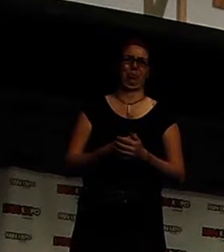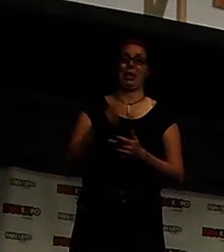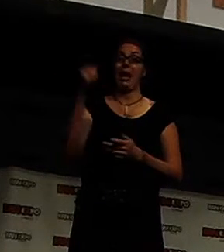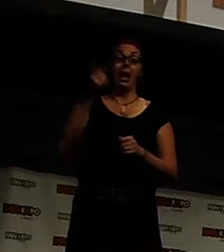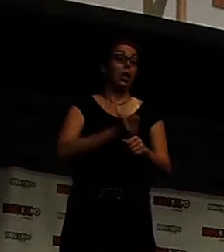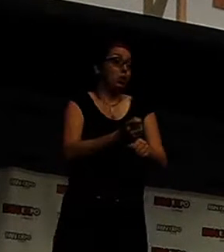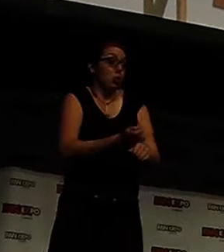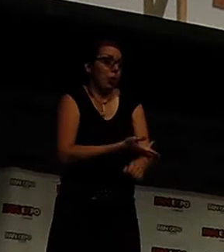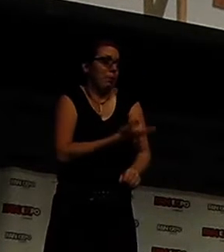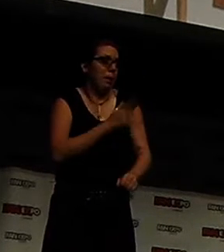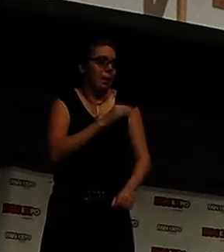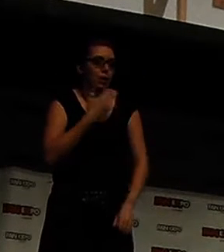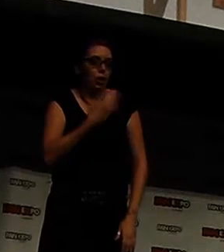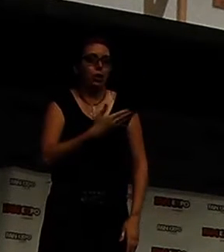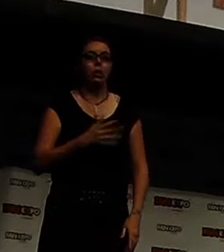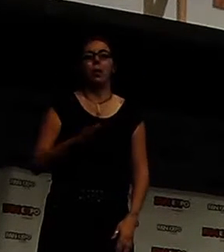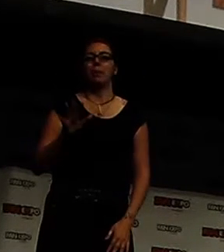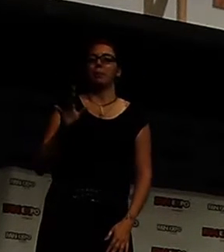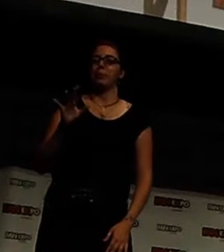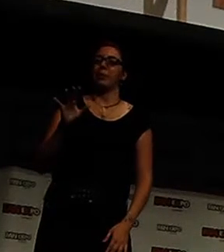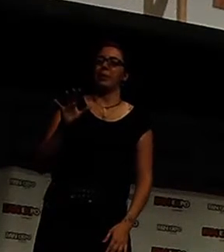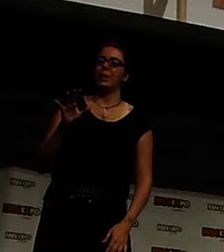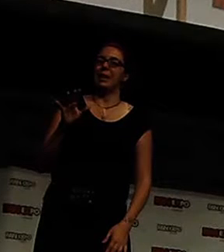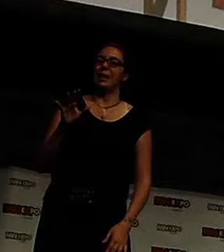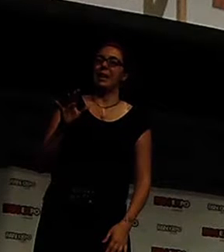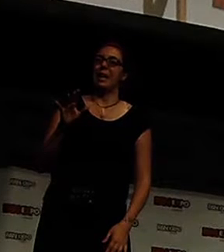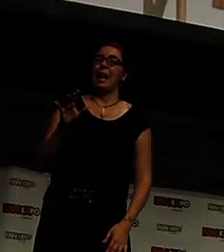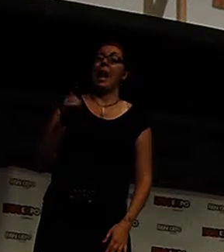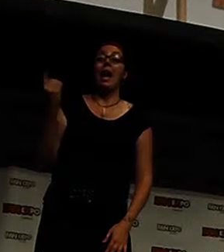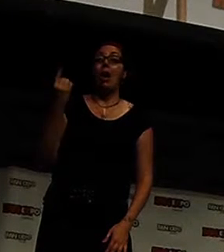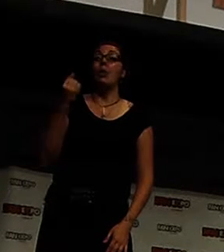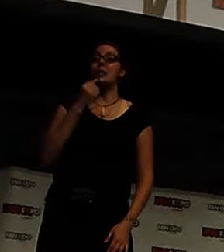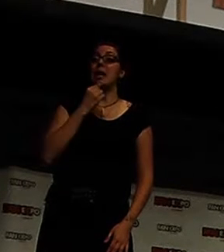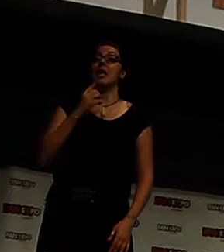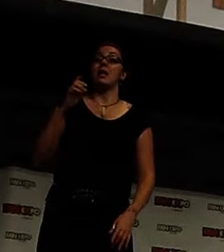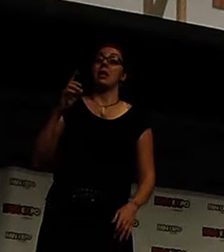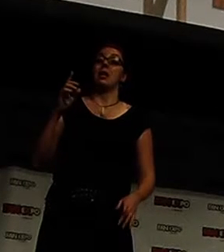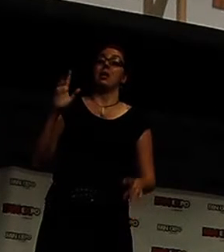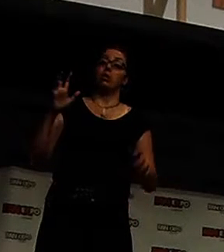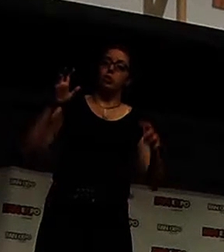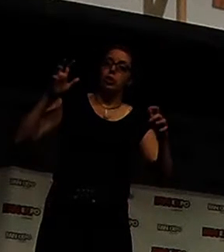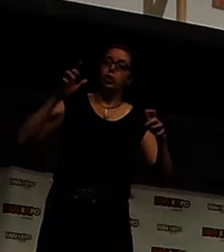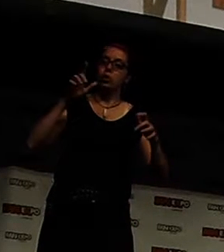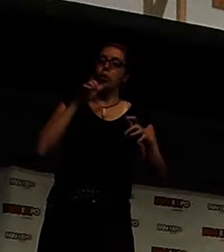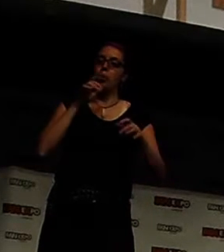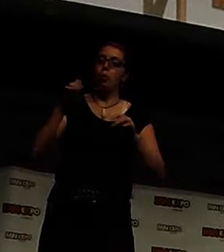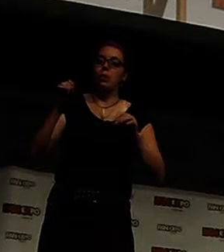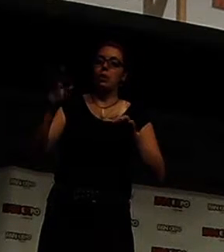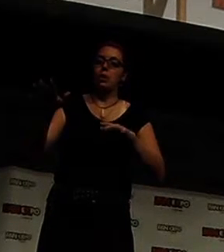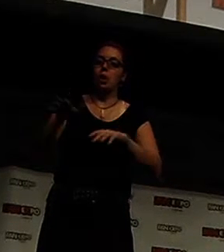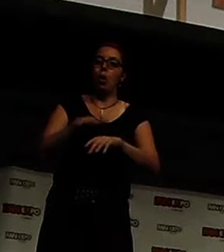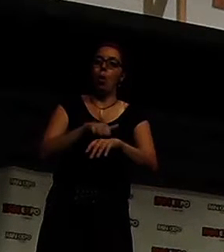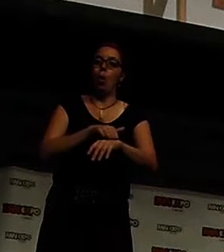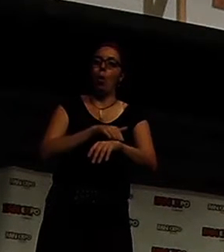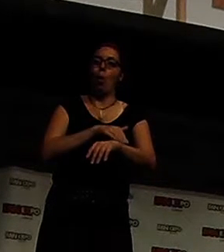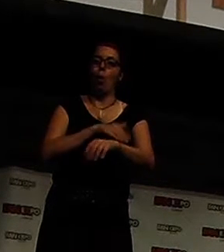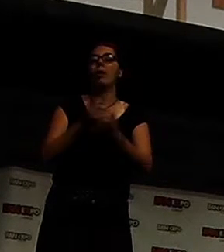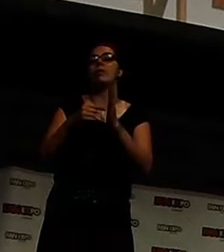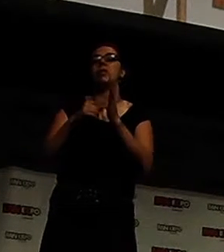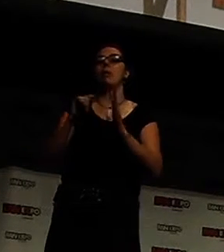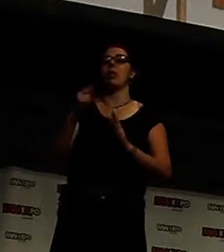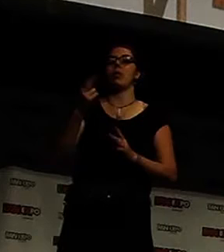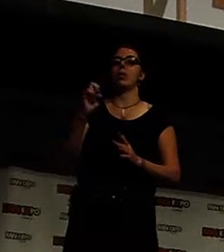Creepy's always the best, but I always say that creep, those ones that come slowly at you, I don't like, because this is like, that's why I really like the Whisper Men, and I'd love them to come